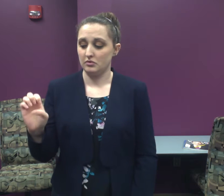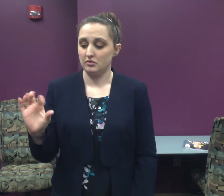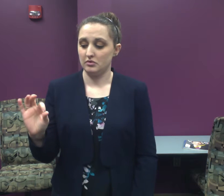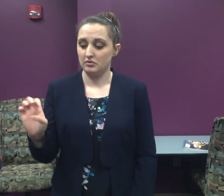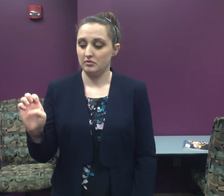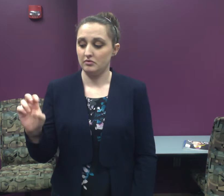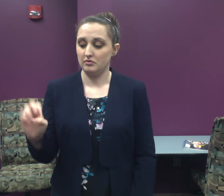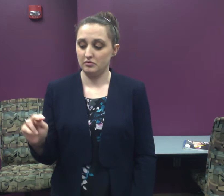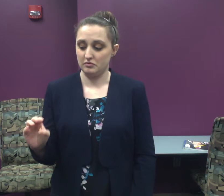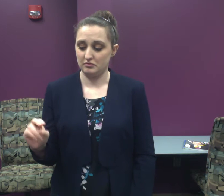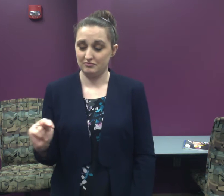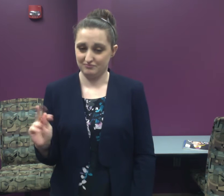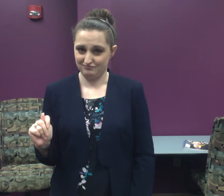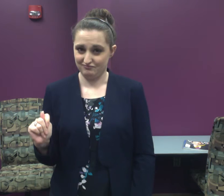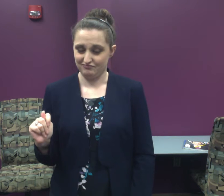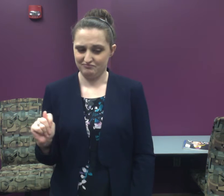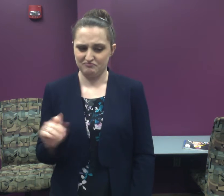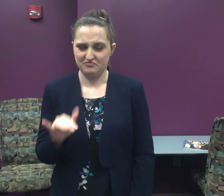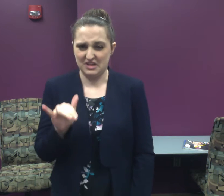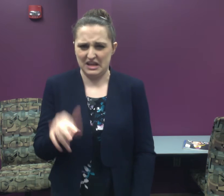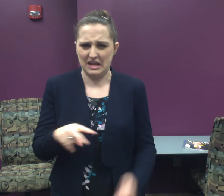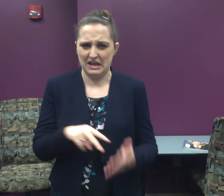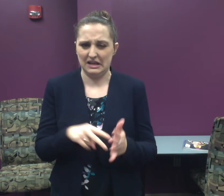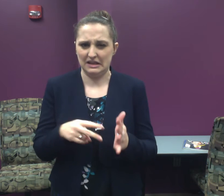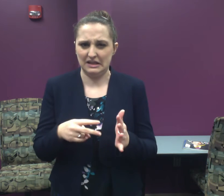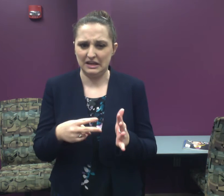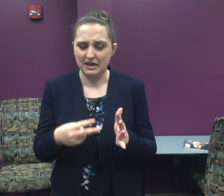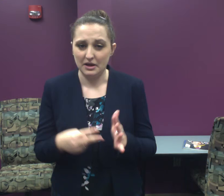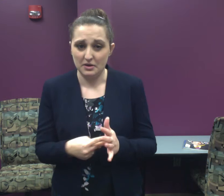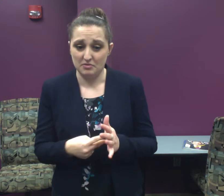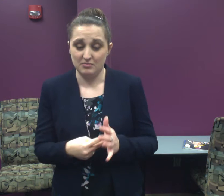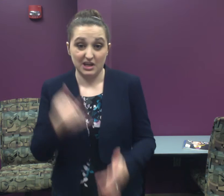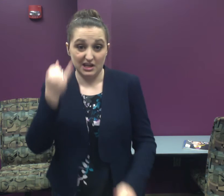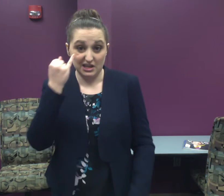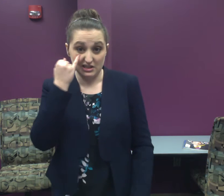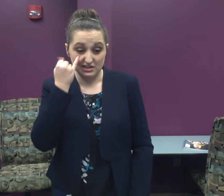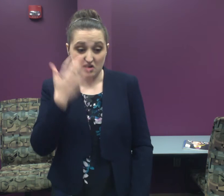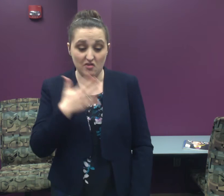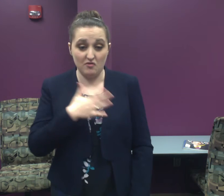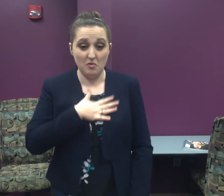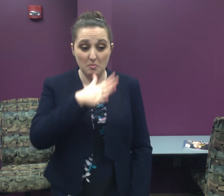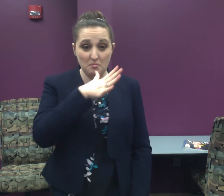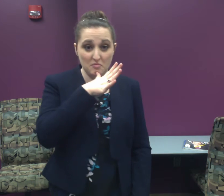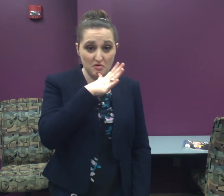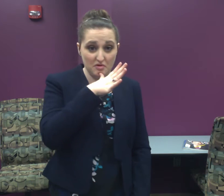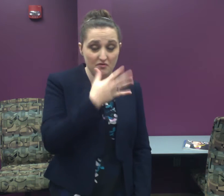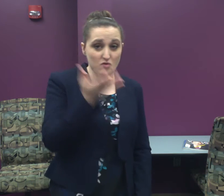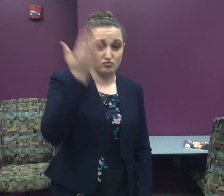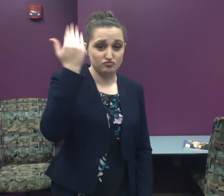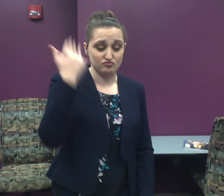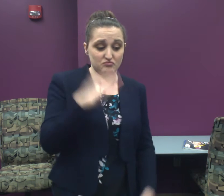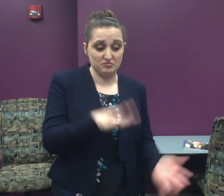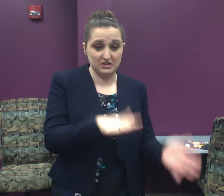been killed during World War II, I would not have been here. So not only do you kill the actual people at the